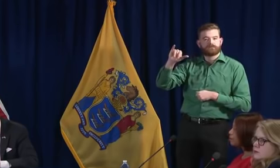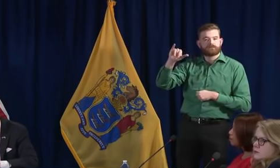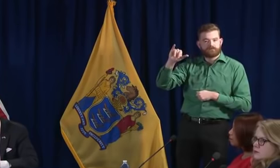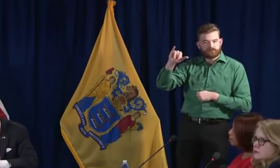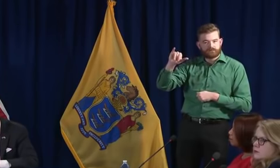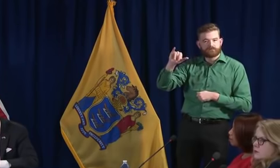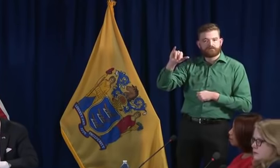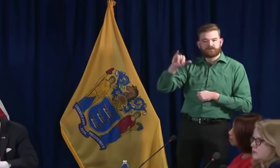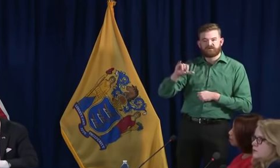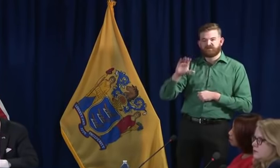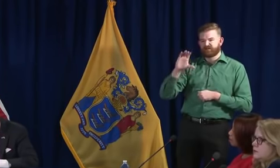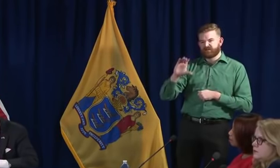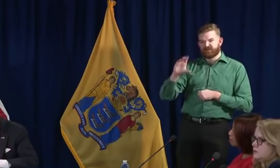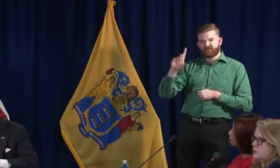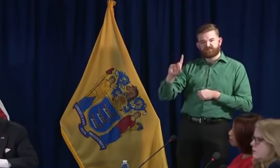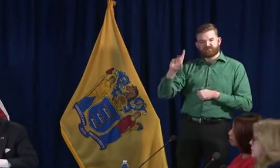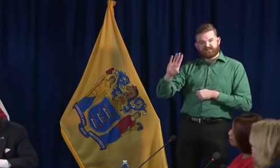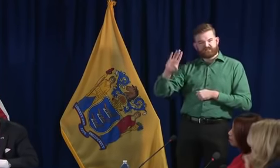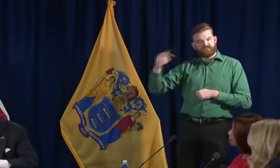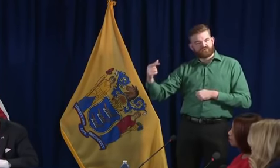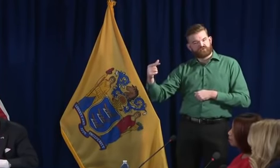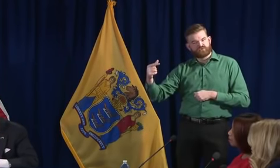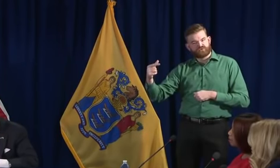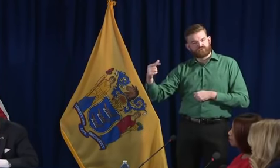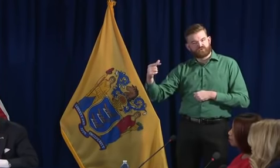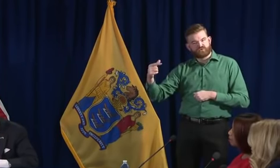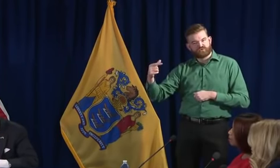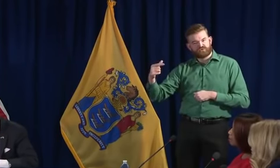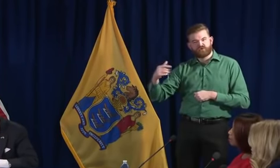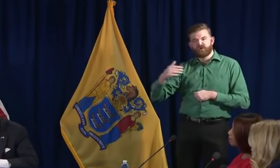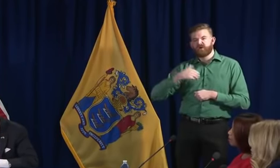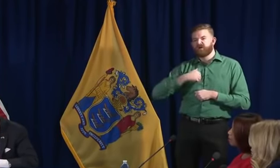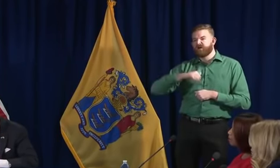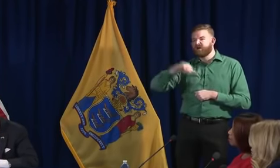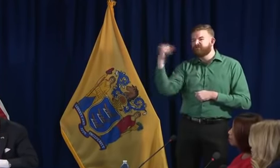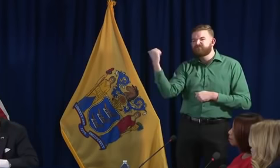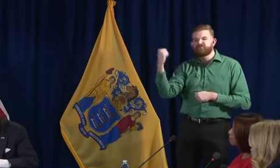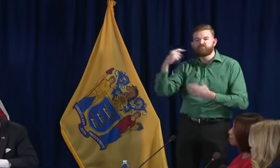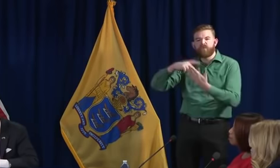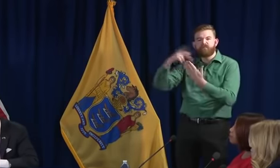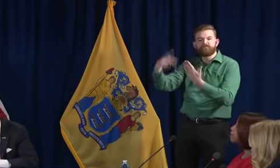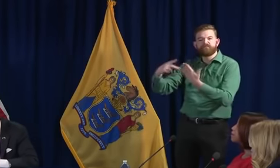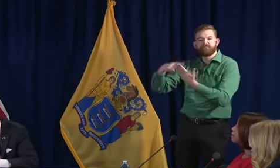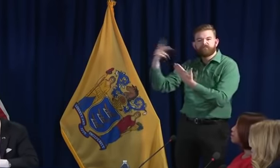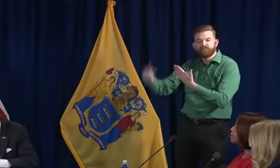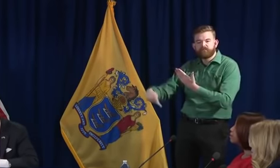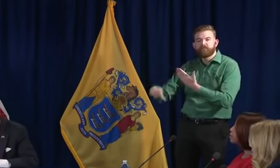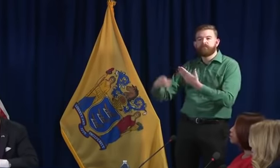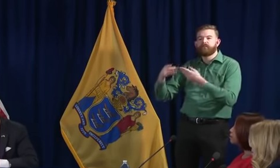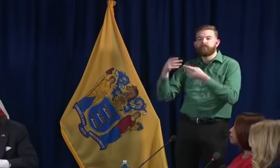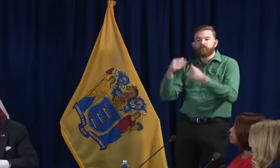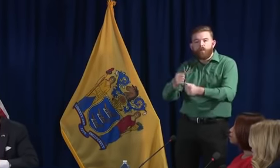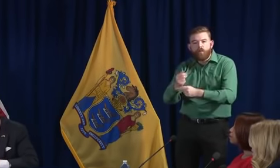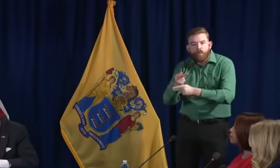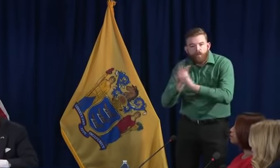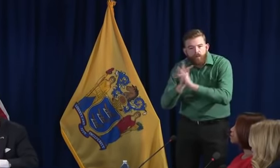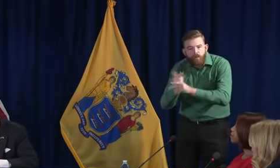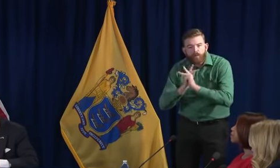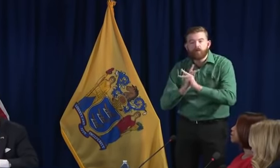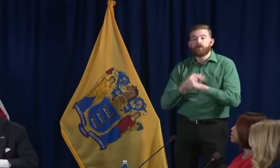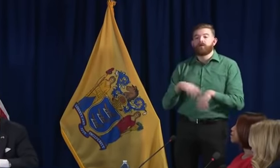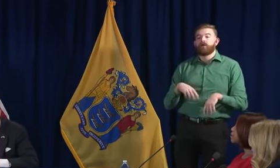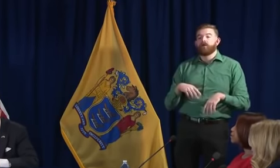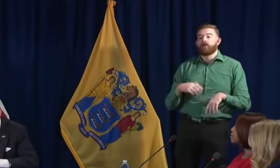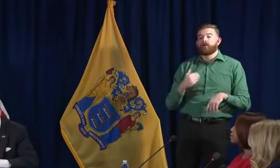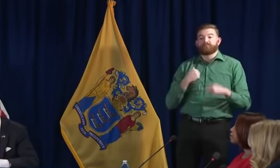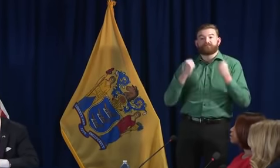CDBG or other programs to fund loans and grants in addition to the proposed SBA program. Operating subsidy funds